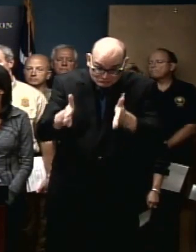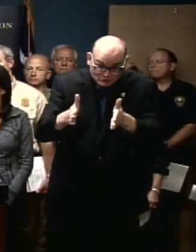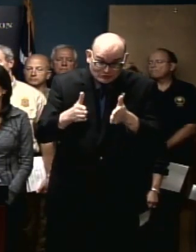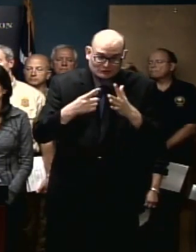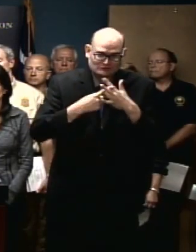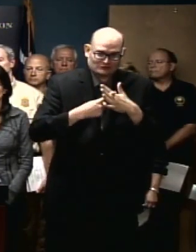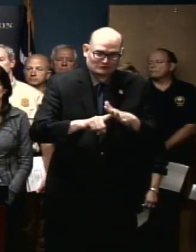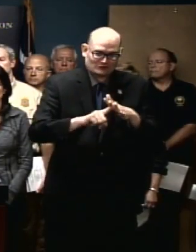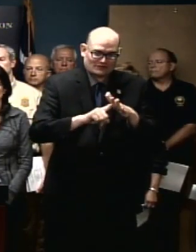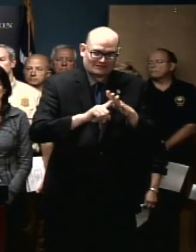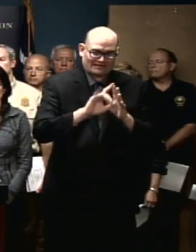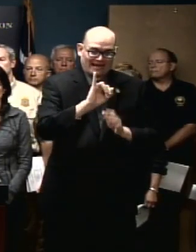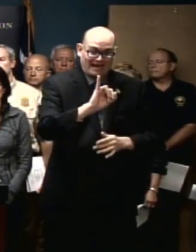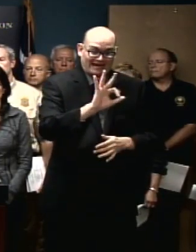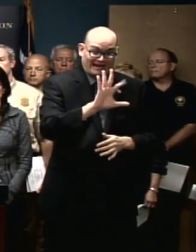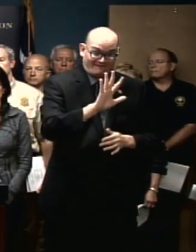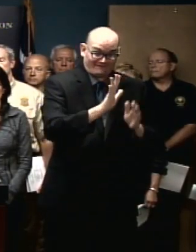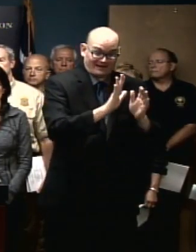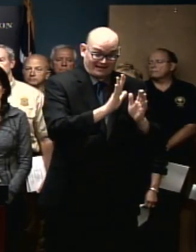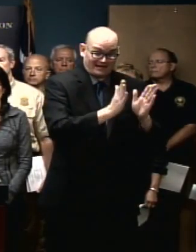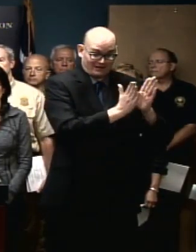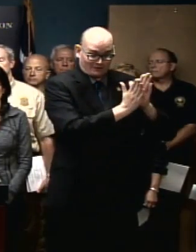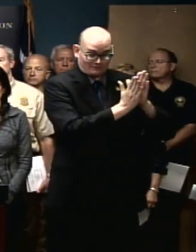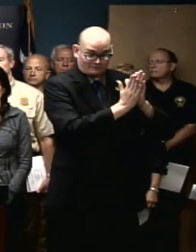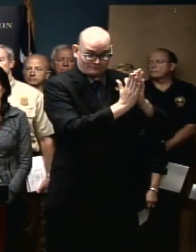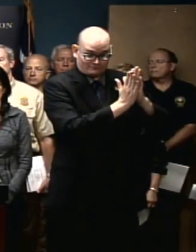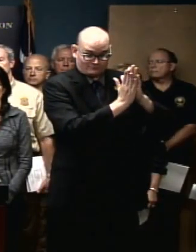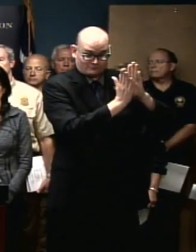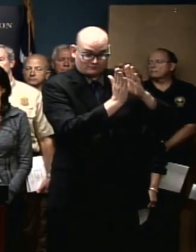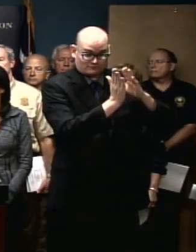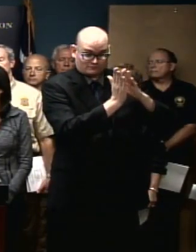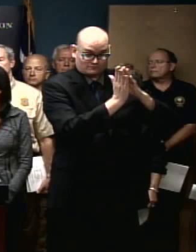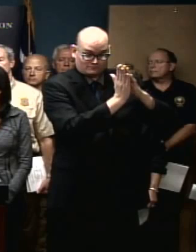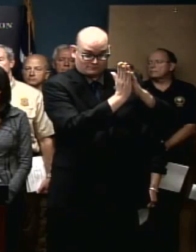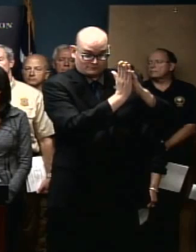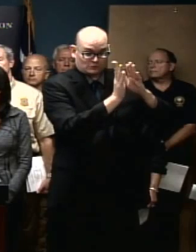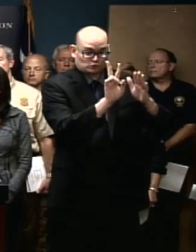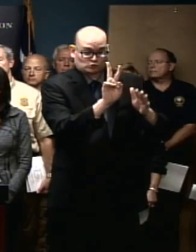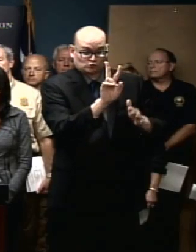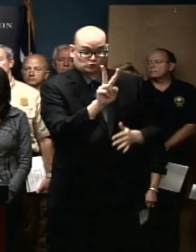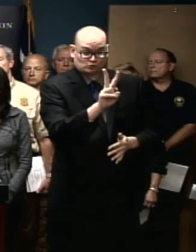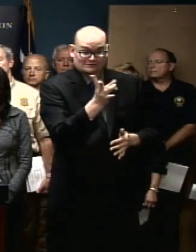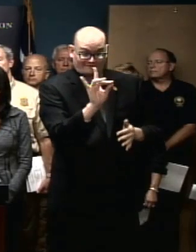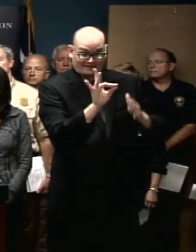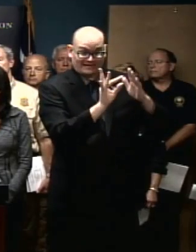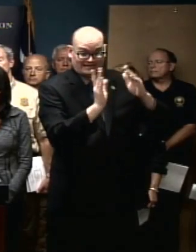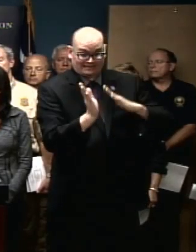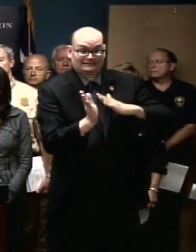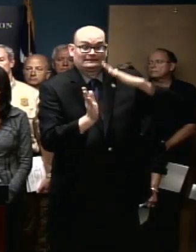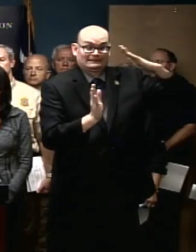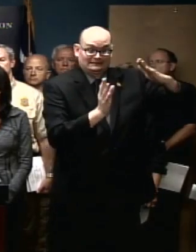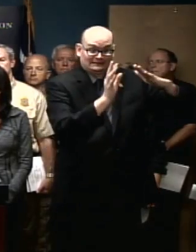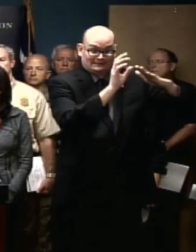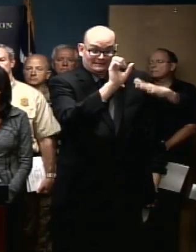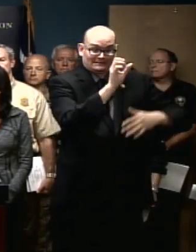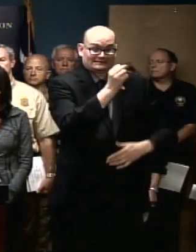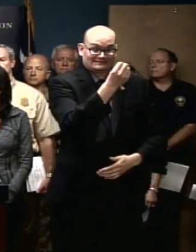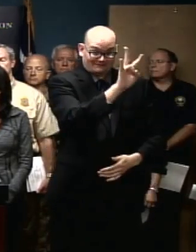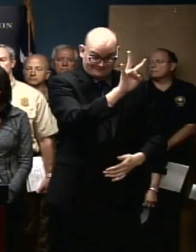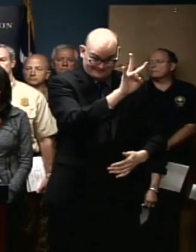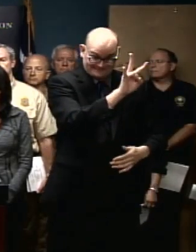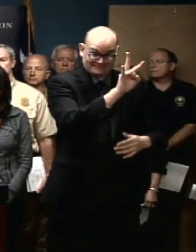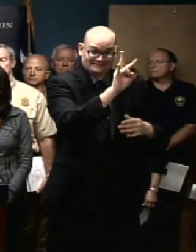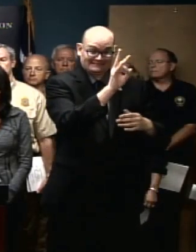and clear US 278, US 17, US 21, and SC 170, moving